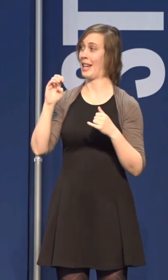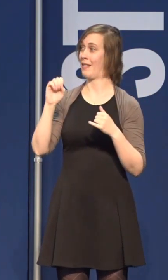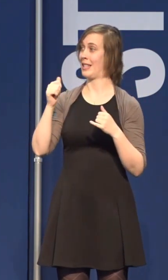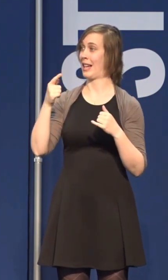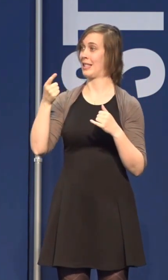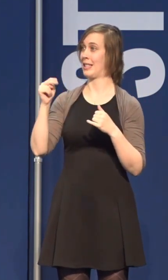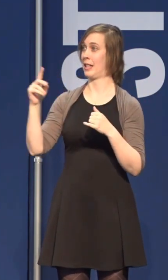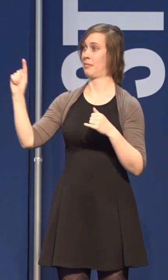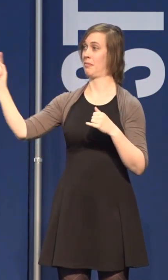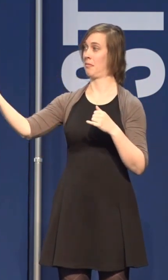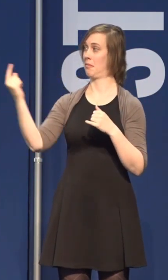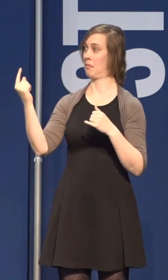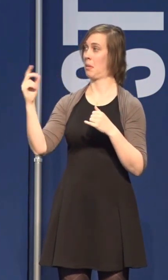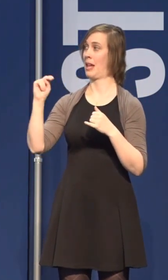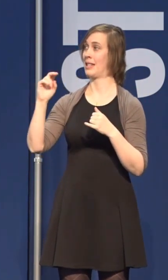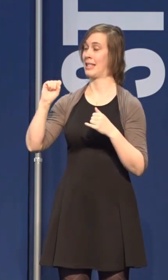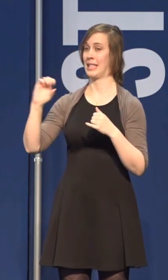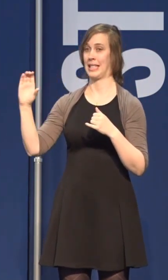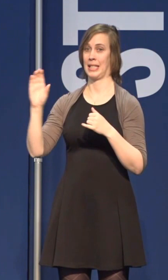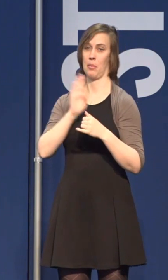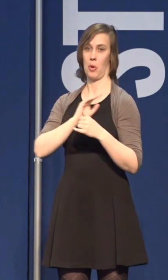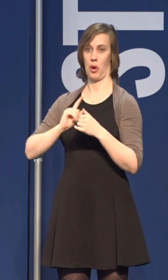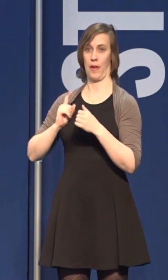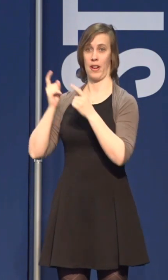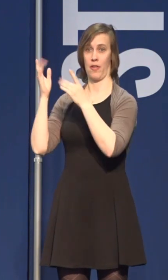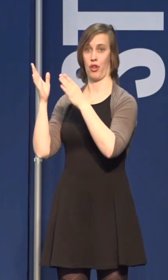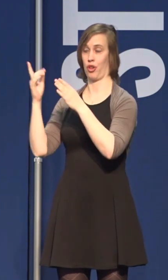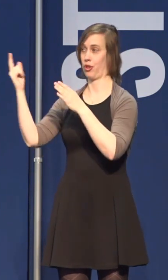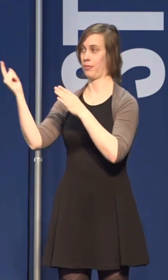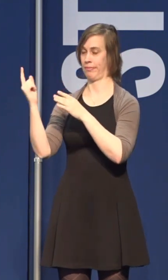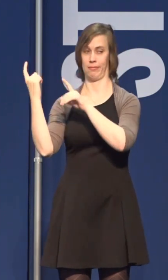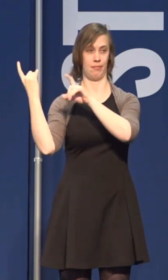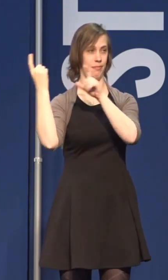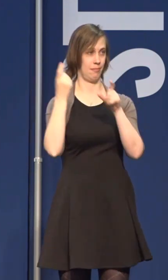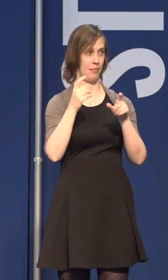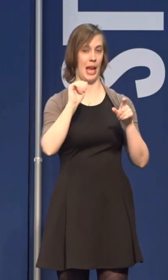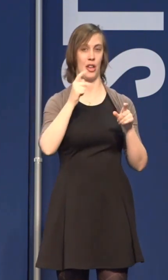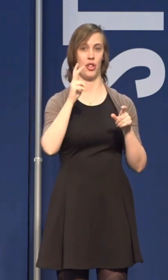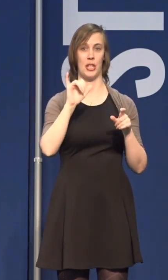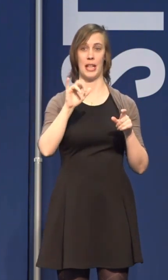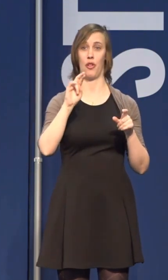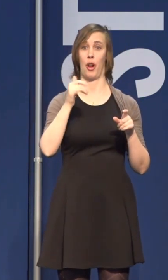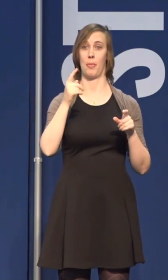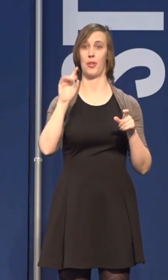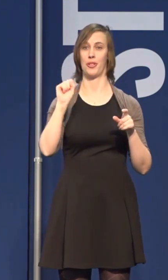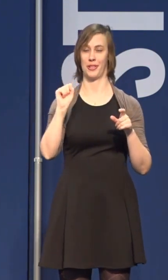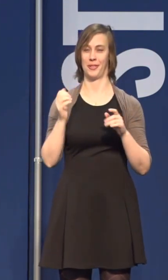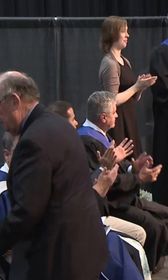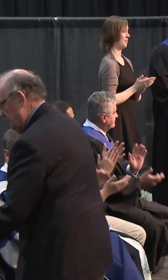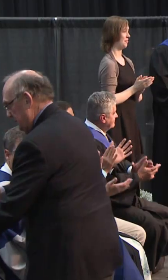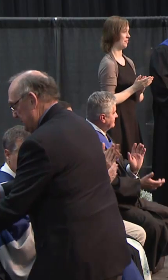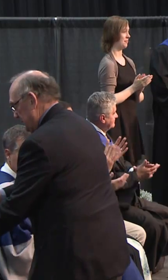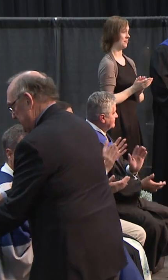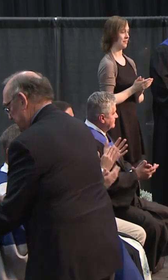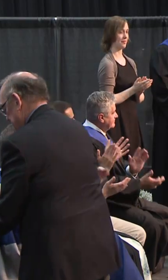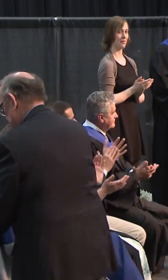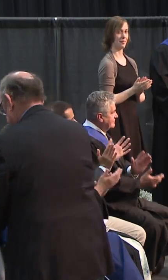Saxton, NSCC Board of Governors, to present this award to Ashley Roberts.